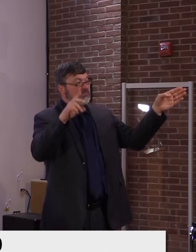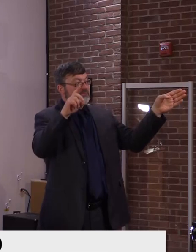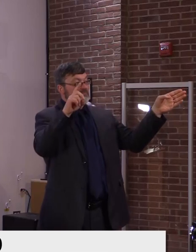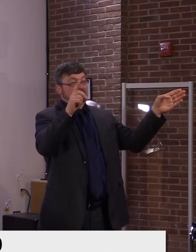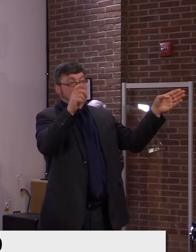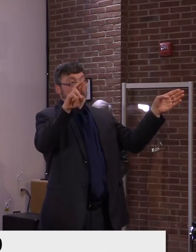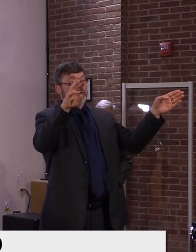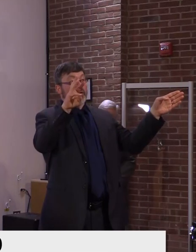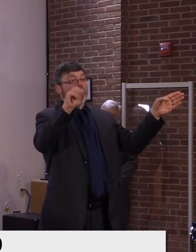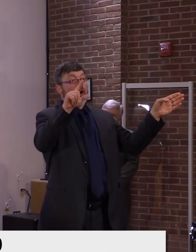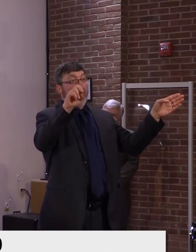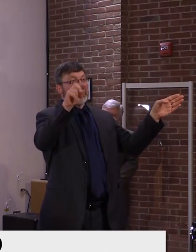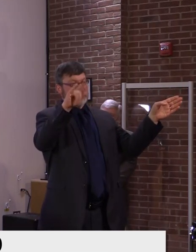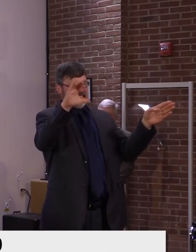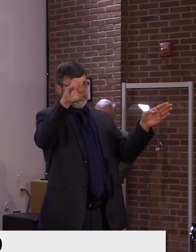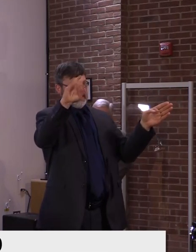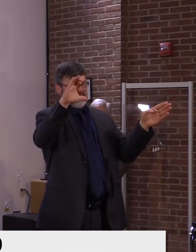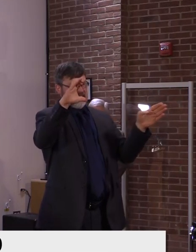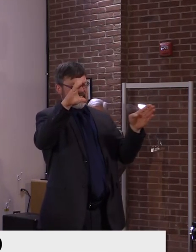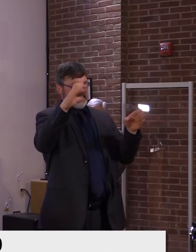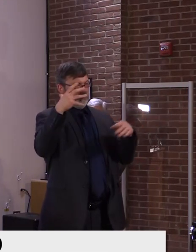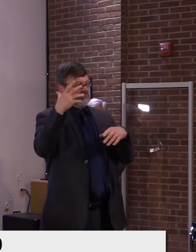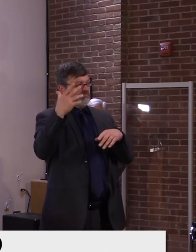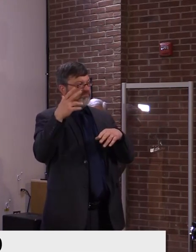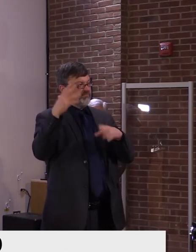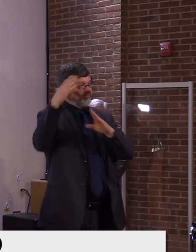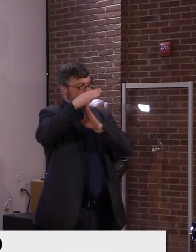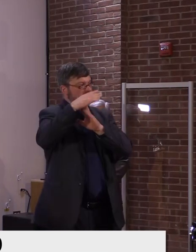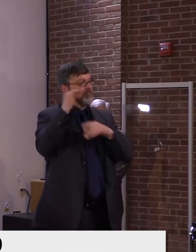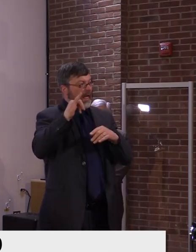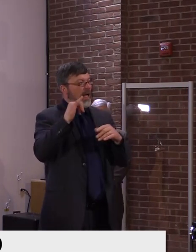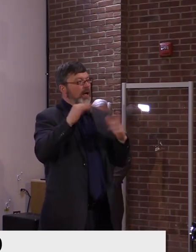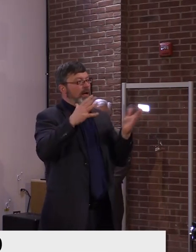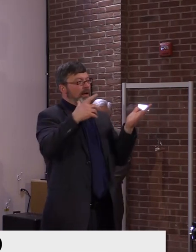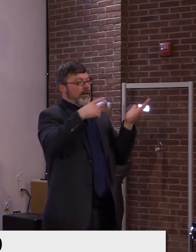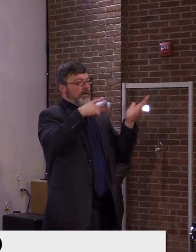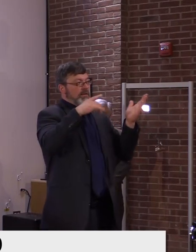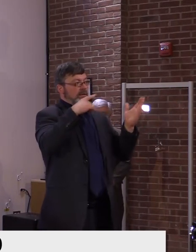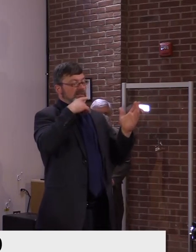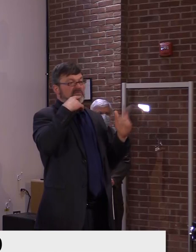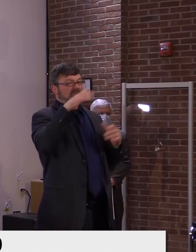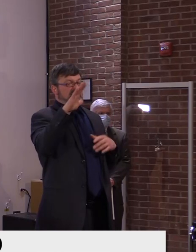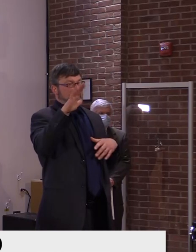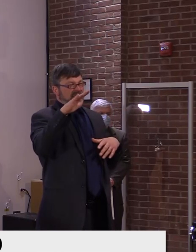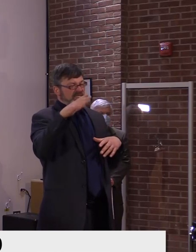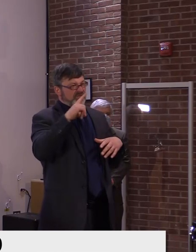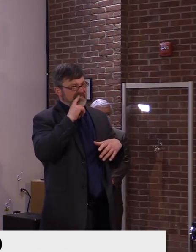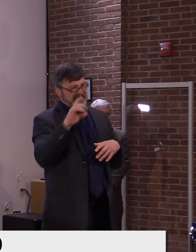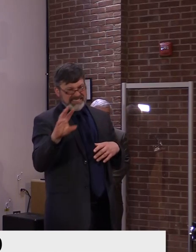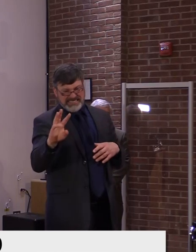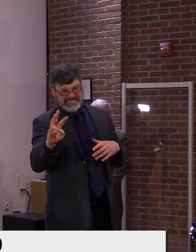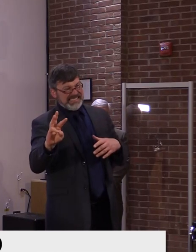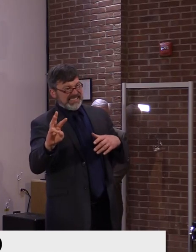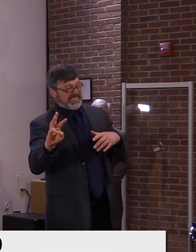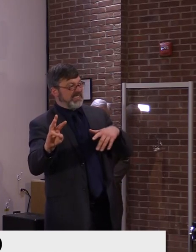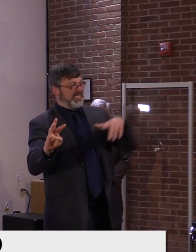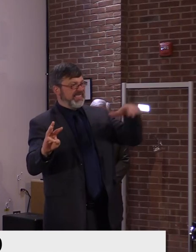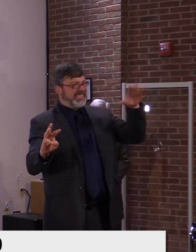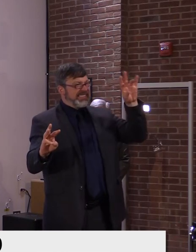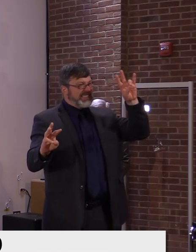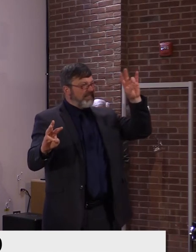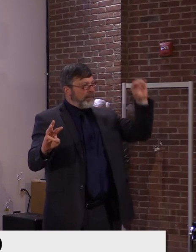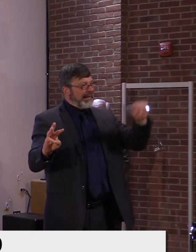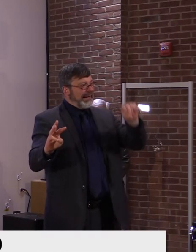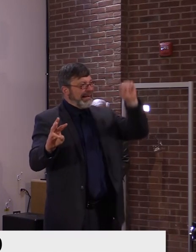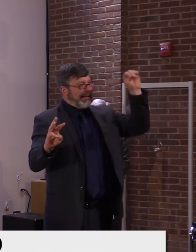know, the data specifically, six cases out of 6.8 million. They're doing this out